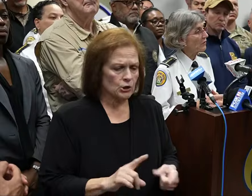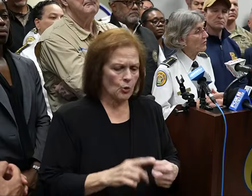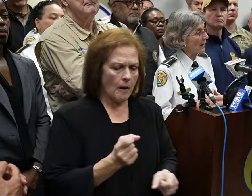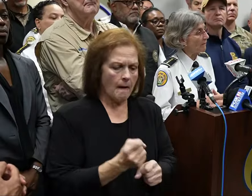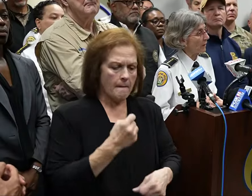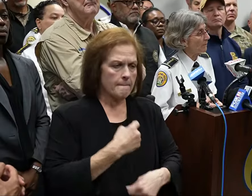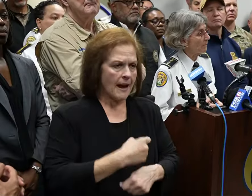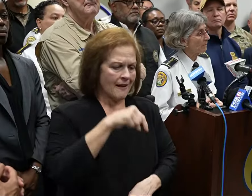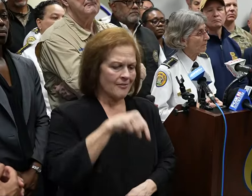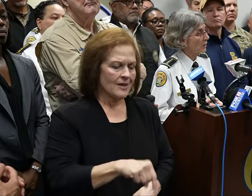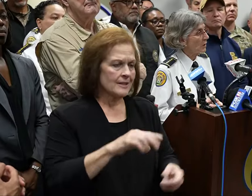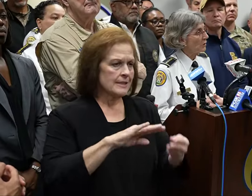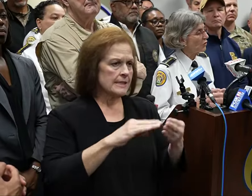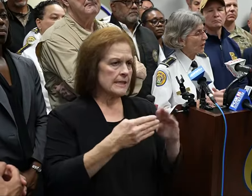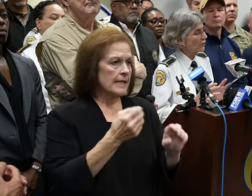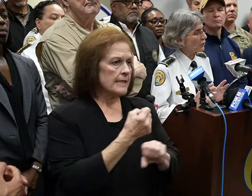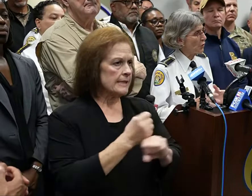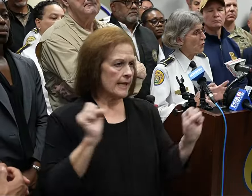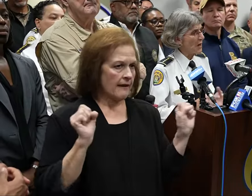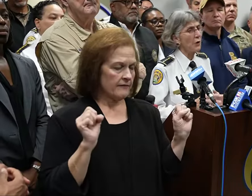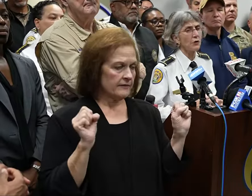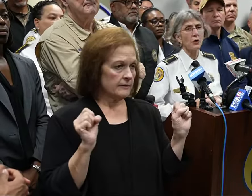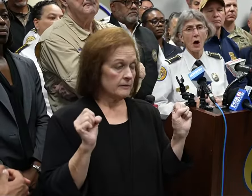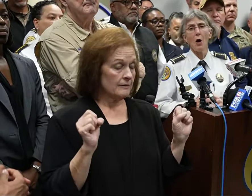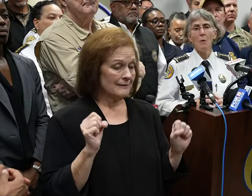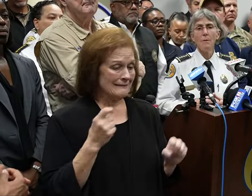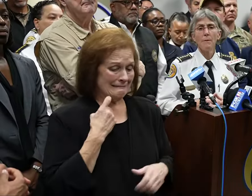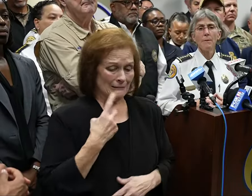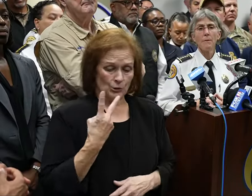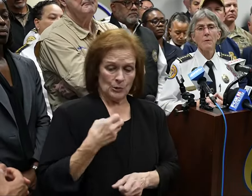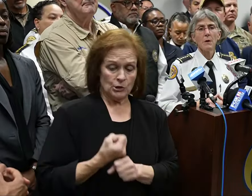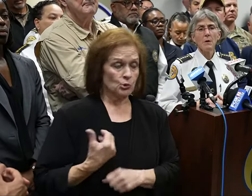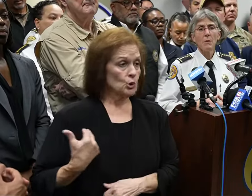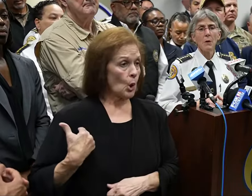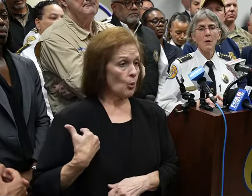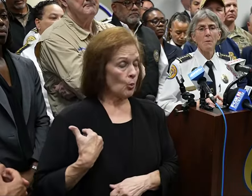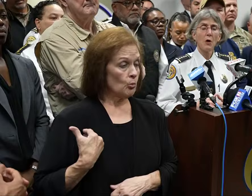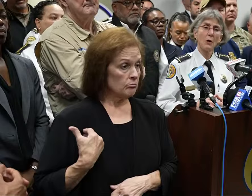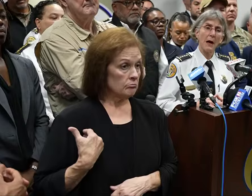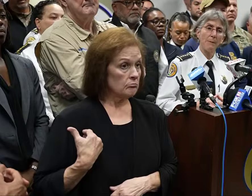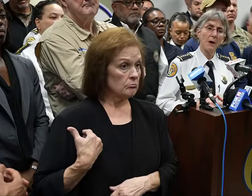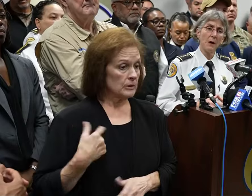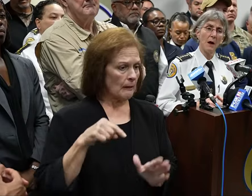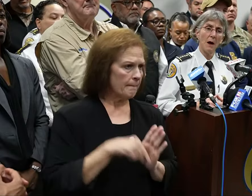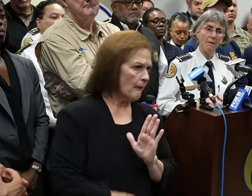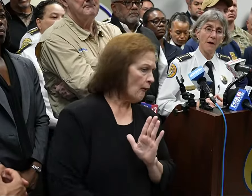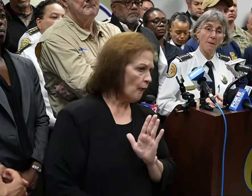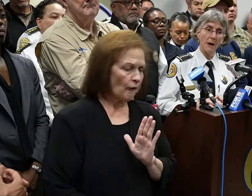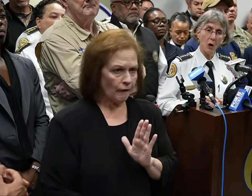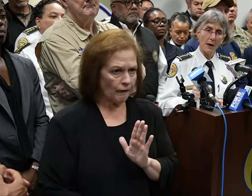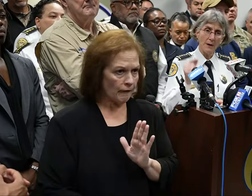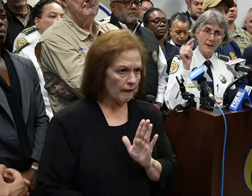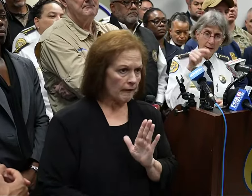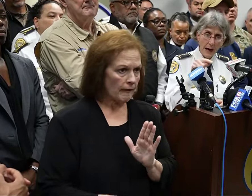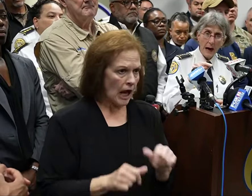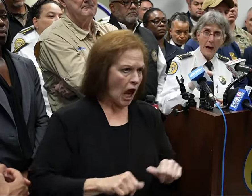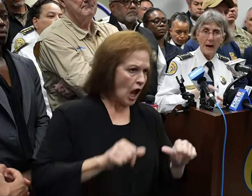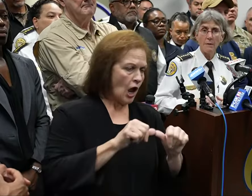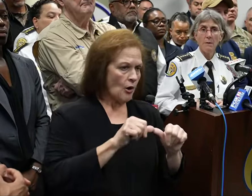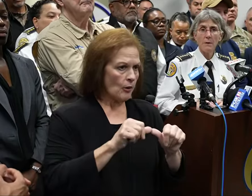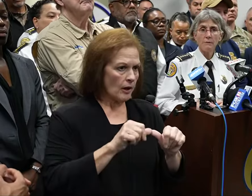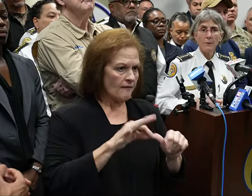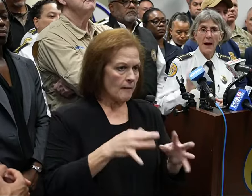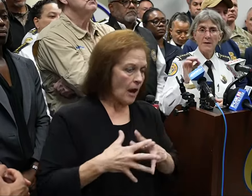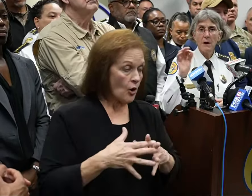city safer. Just 2 years ago, we were the murder capital of America.